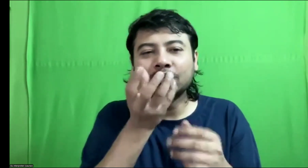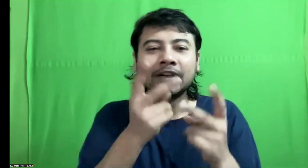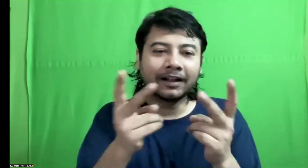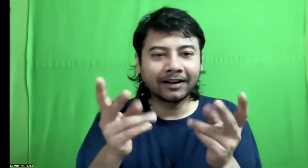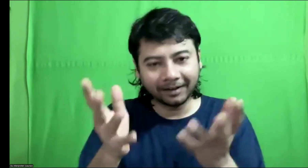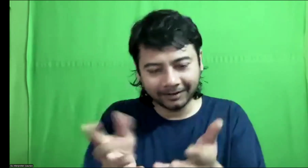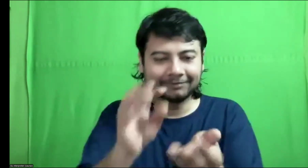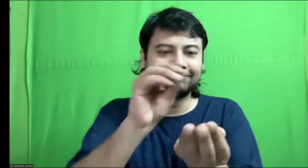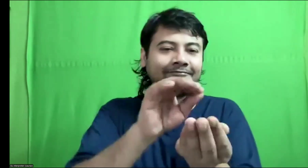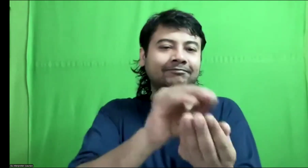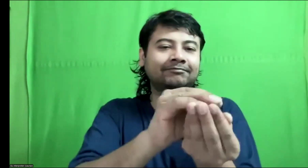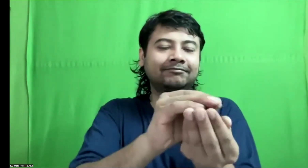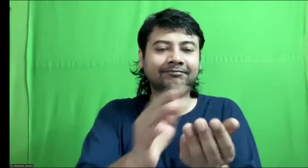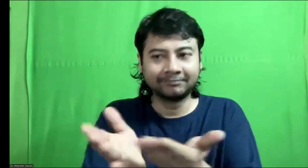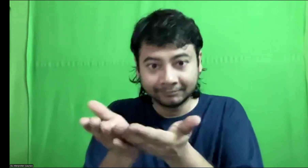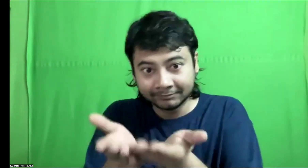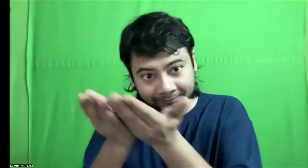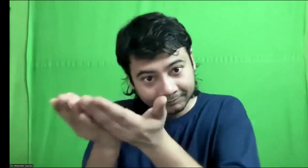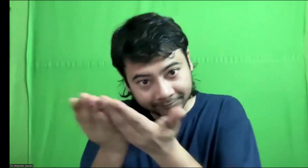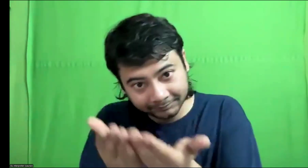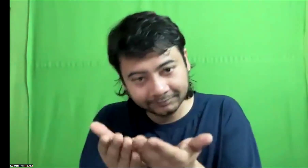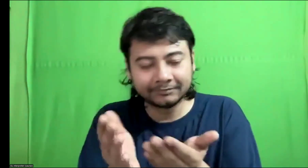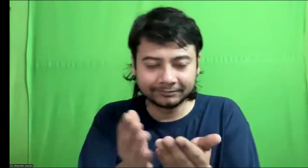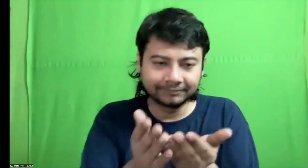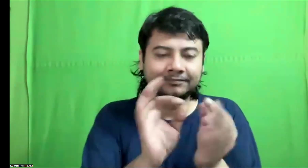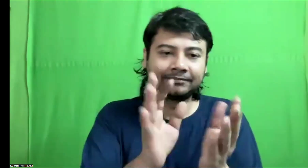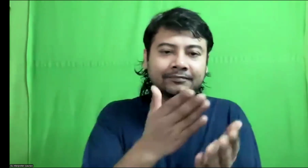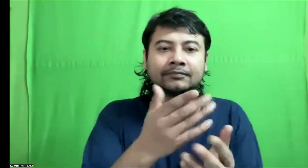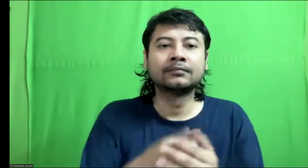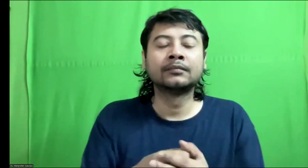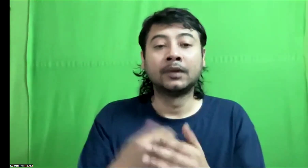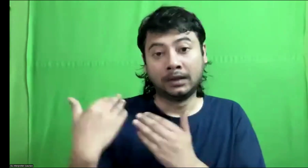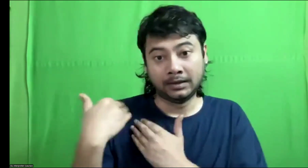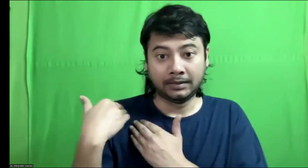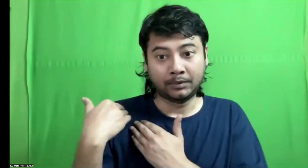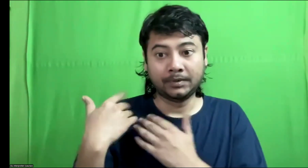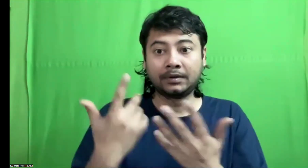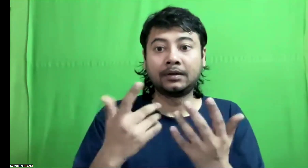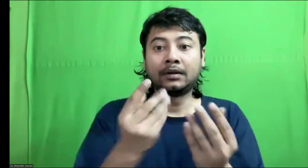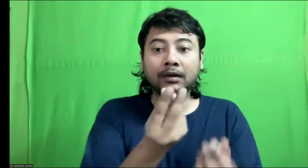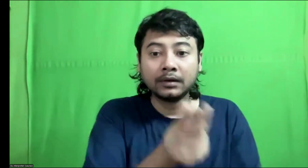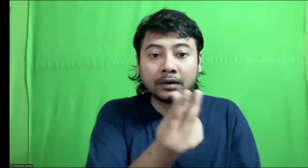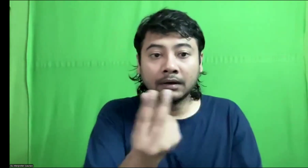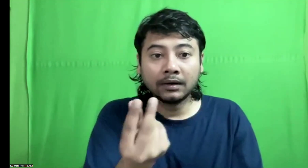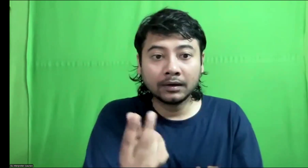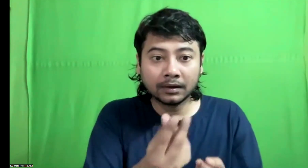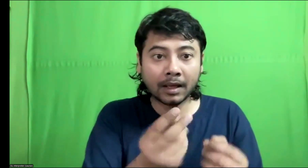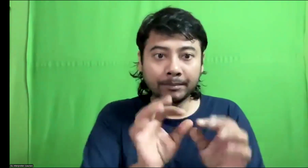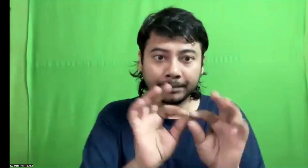person should ready the lamp, one person should distribute prasad, one should tell them what to do,